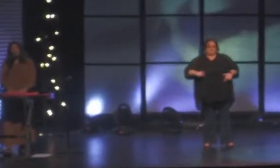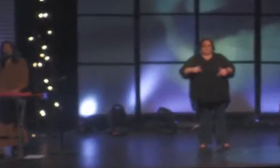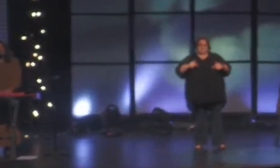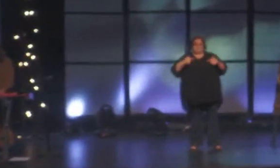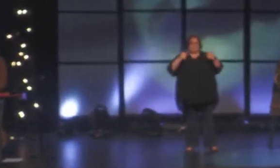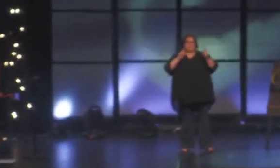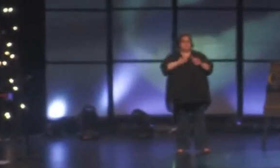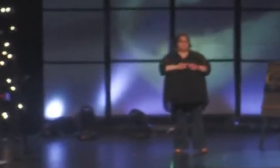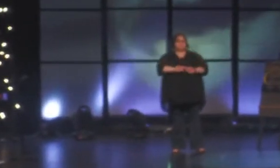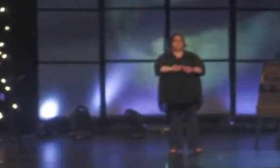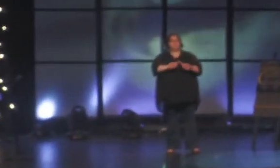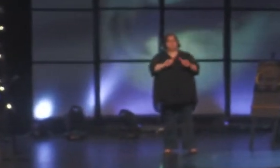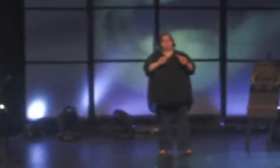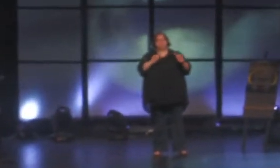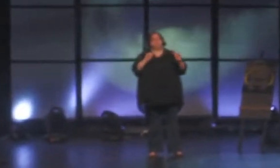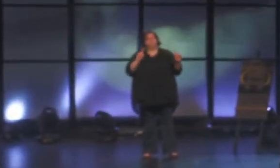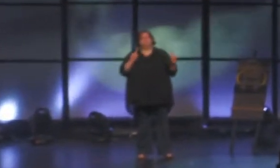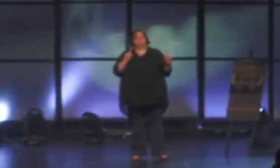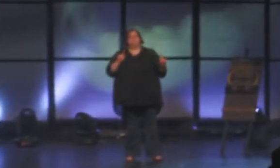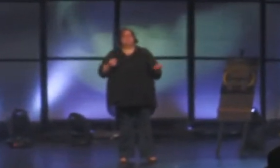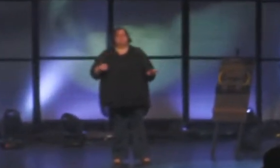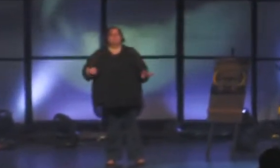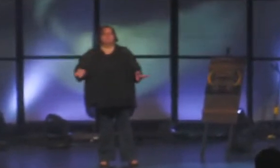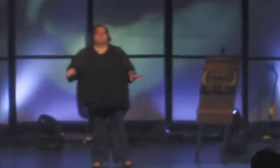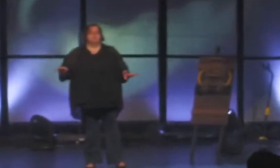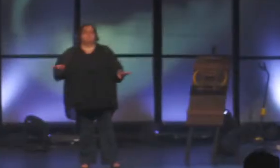lived life differently,